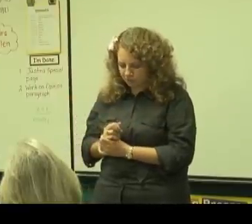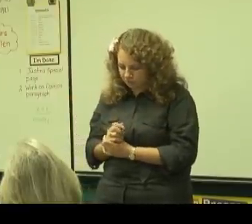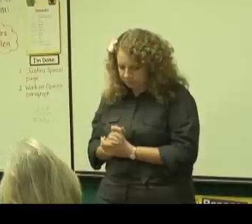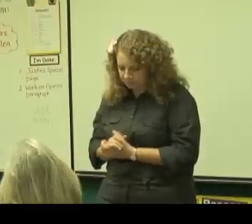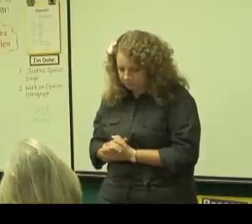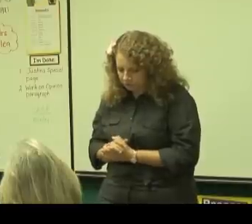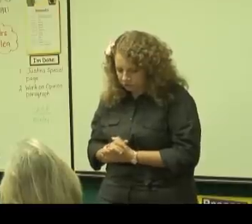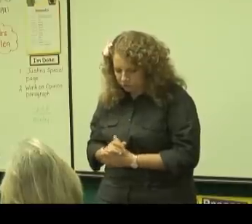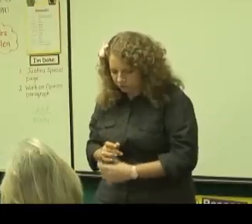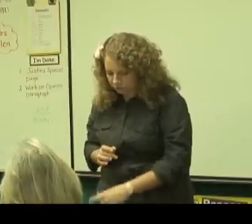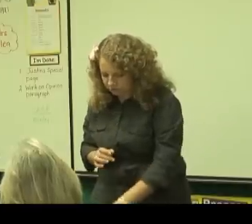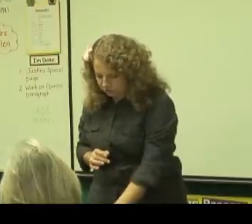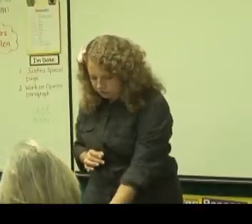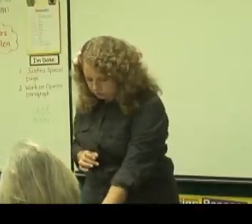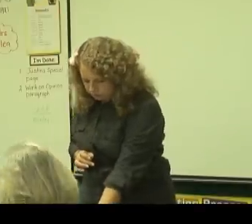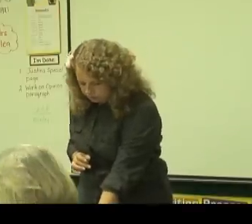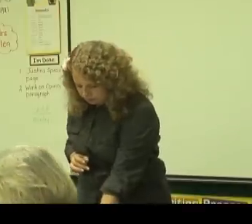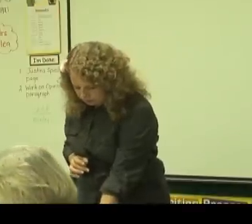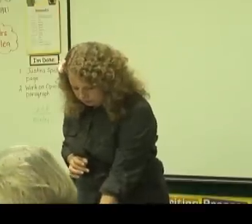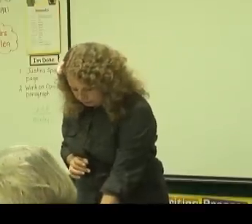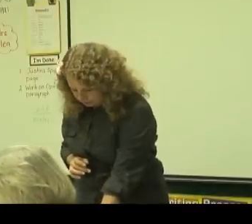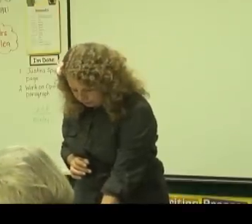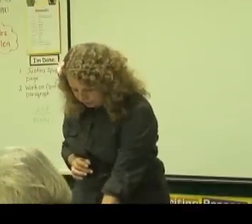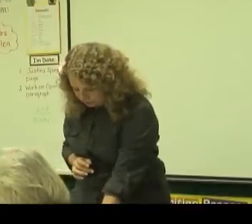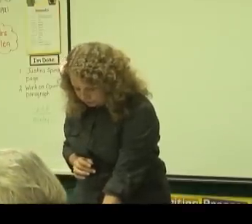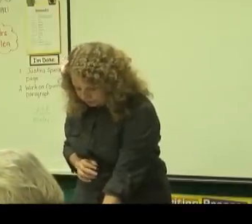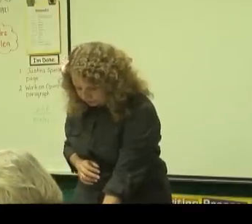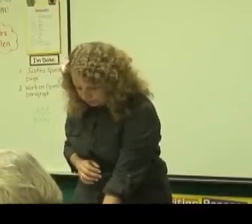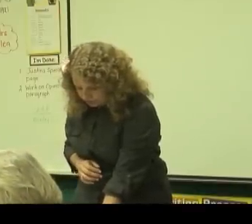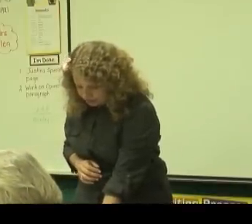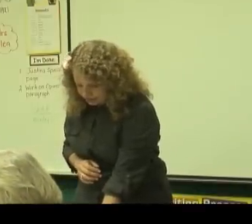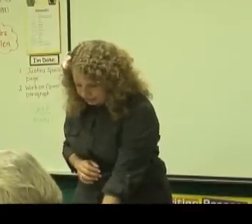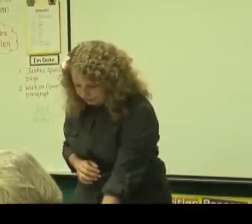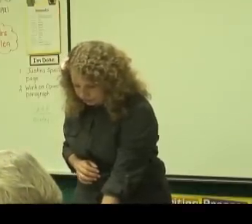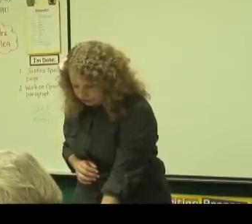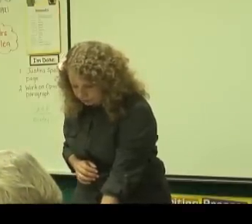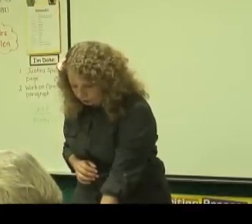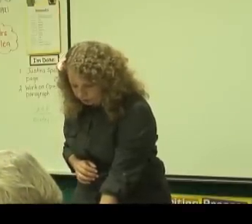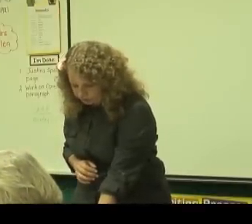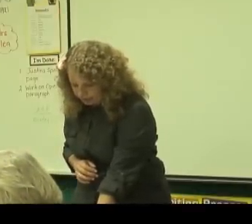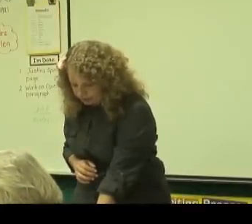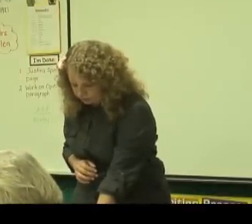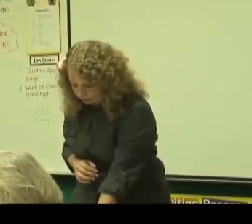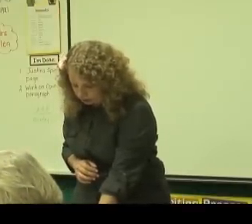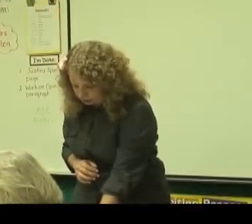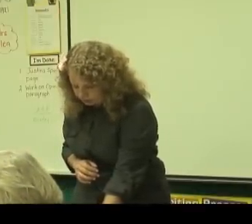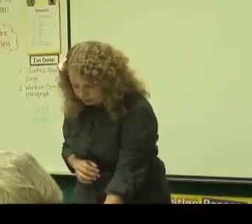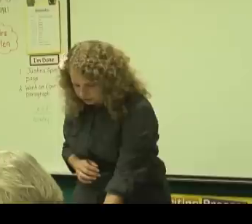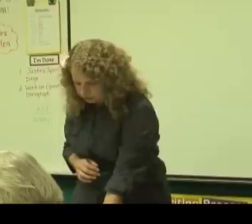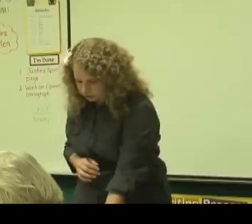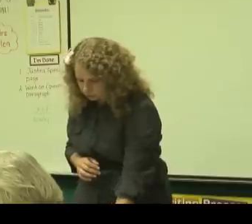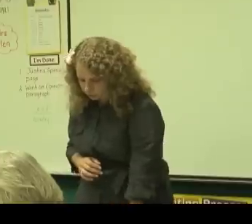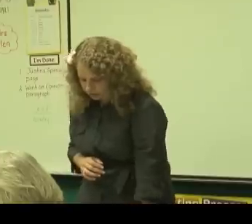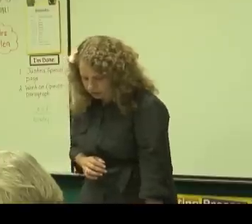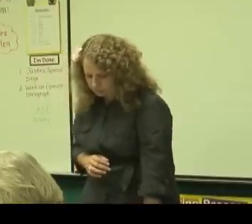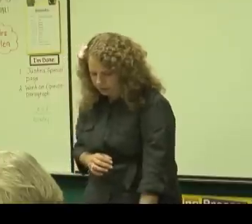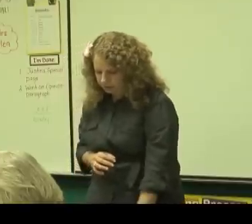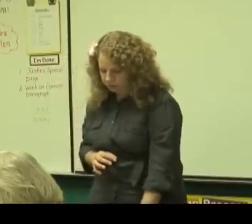use. So the first one up here on page 34 is for small, flat, and round objects such as a coin, a button, or